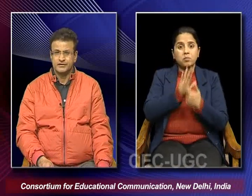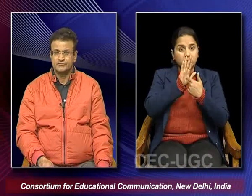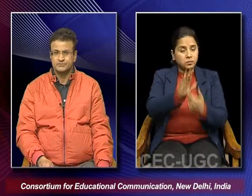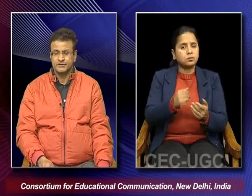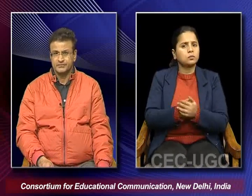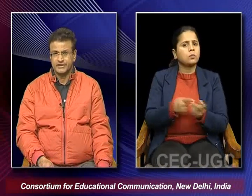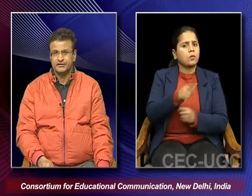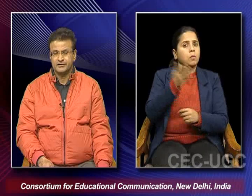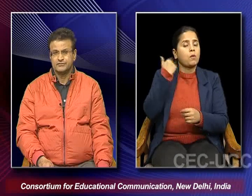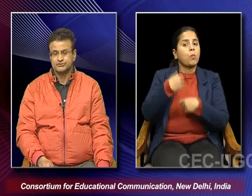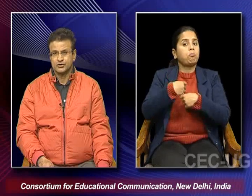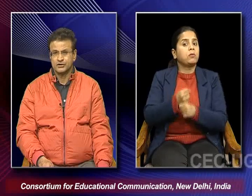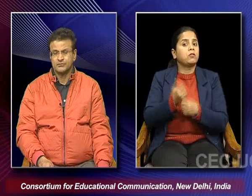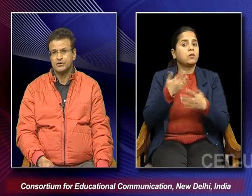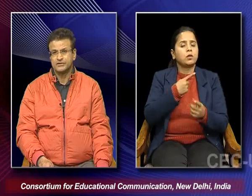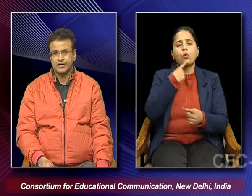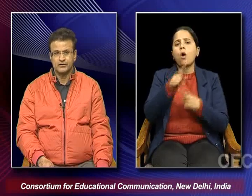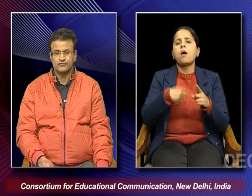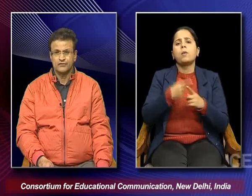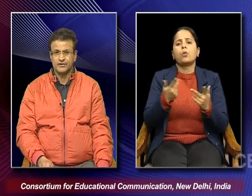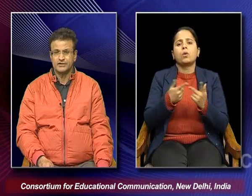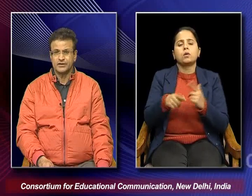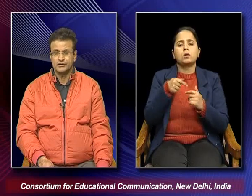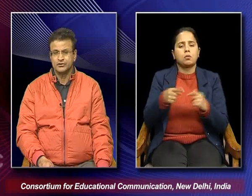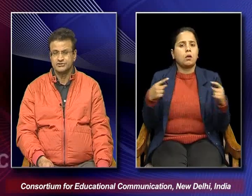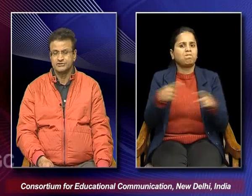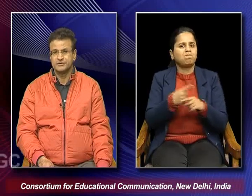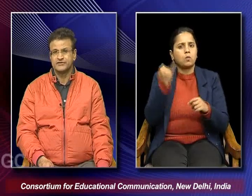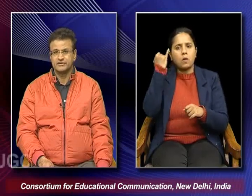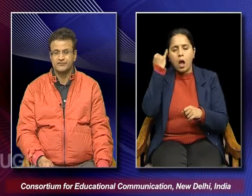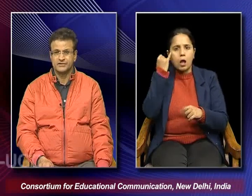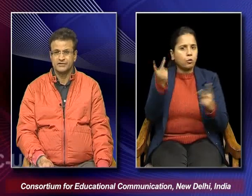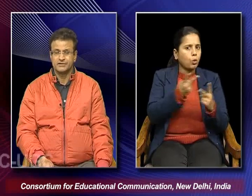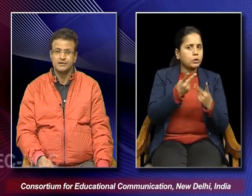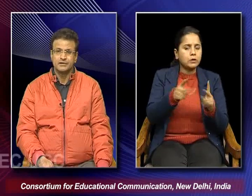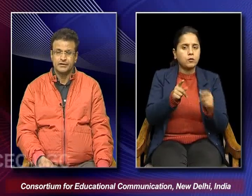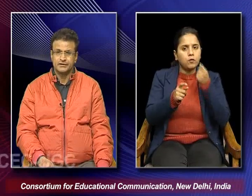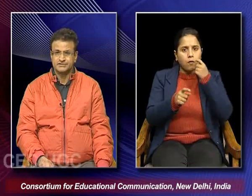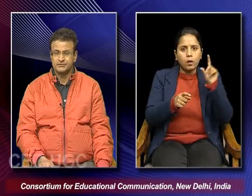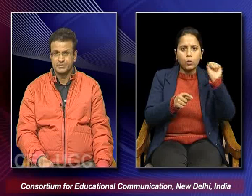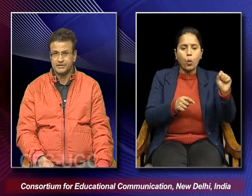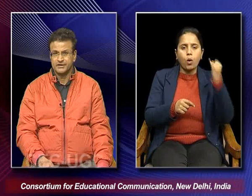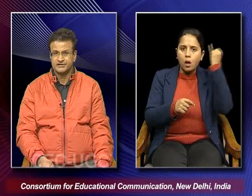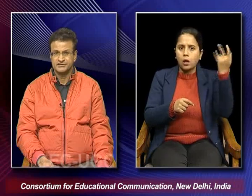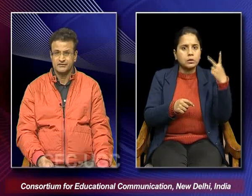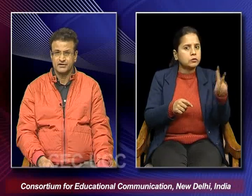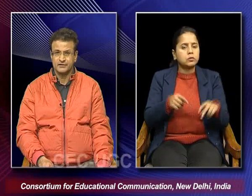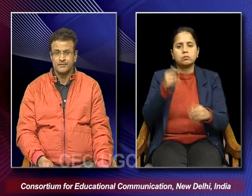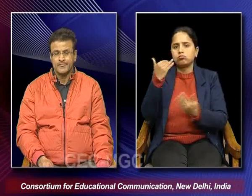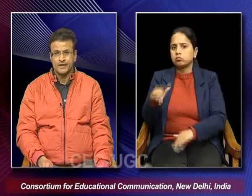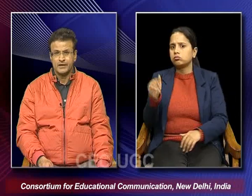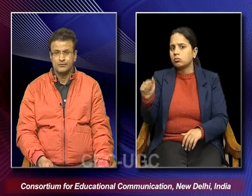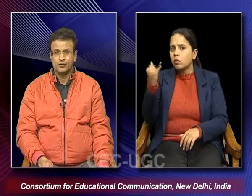when it was being made, it was talking about the kind of conflicting ideologies between the father and the son, played by Ajay